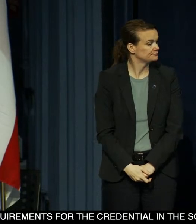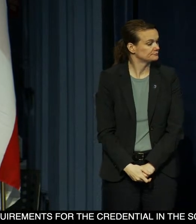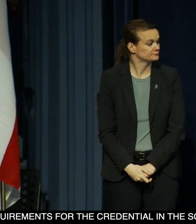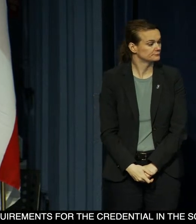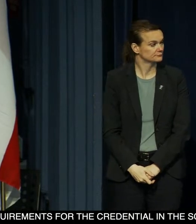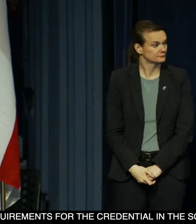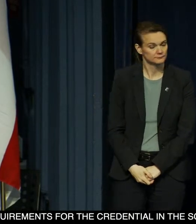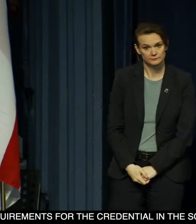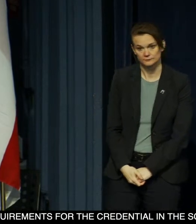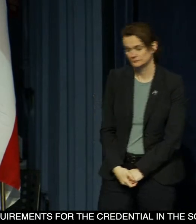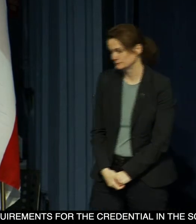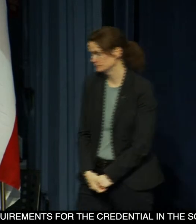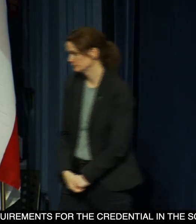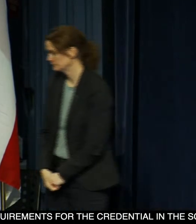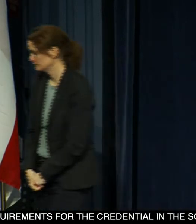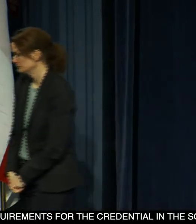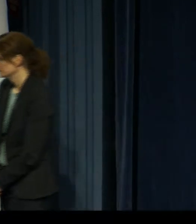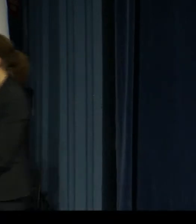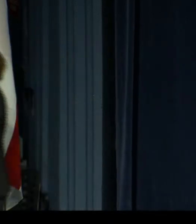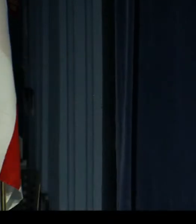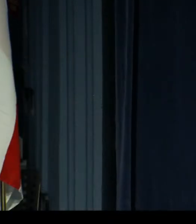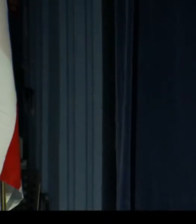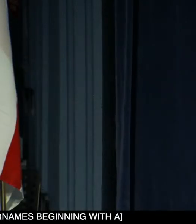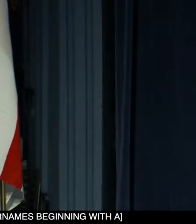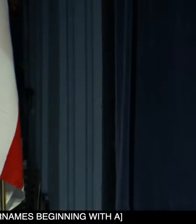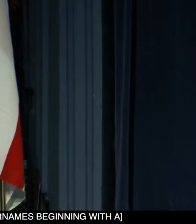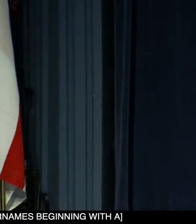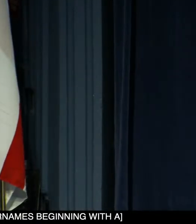Anne Louise Abraham.